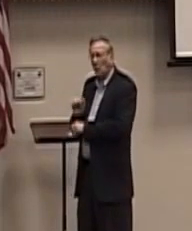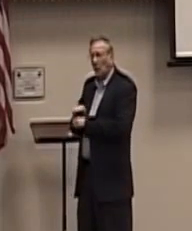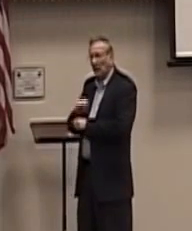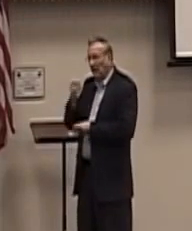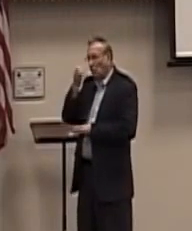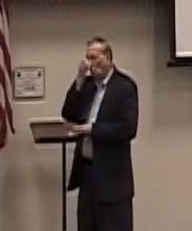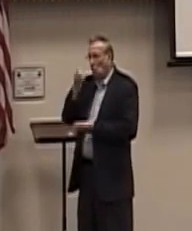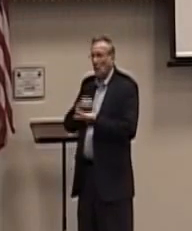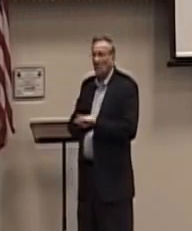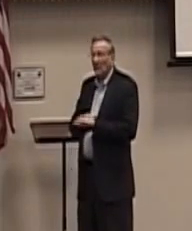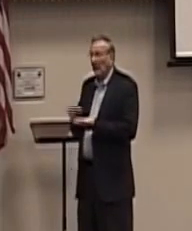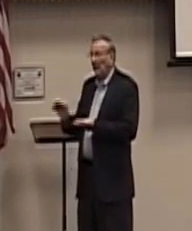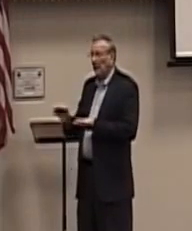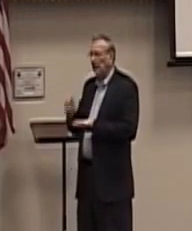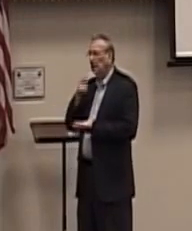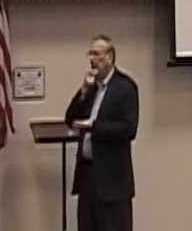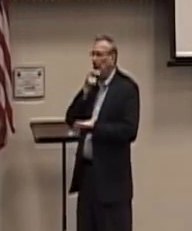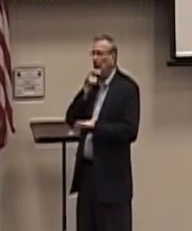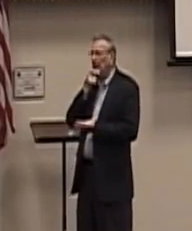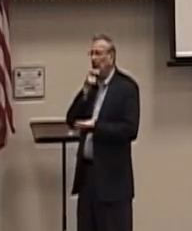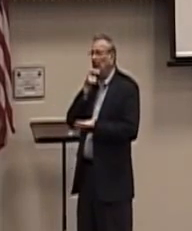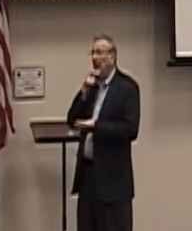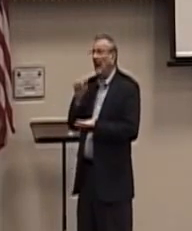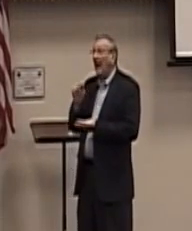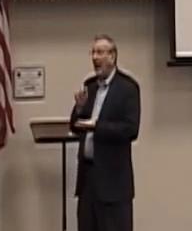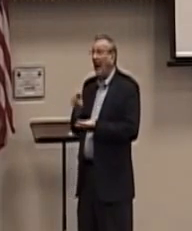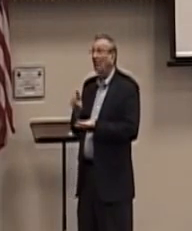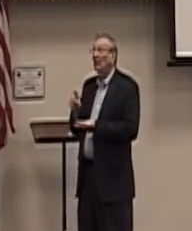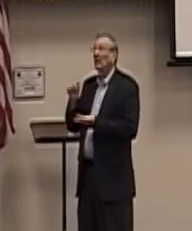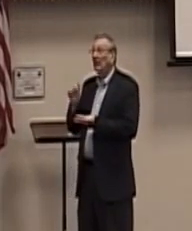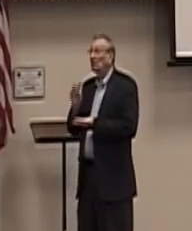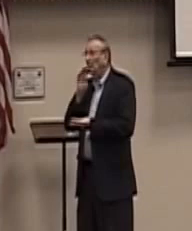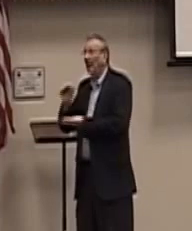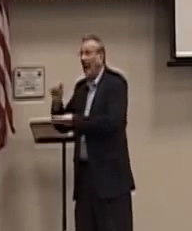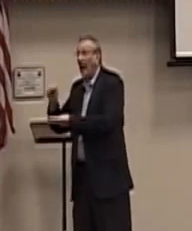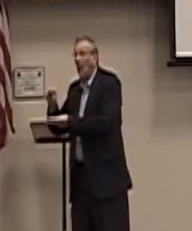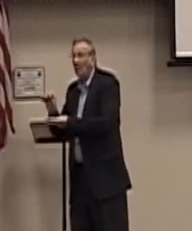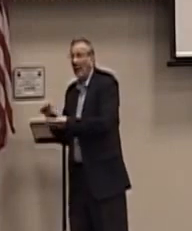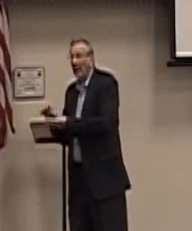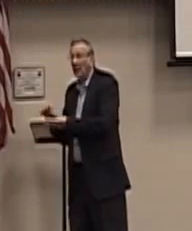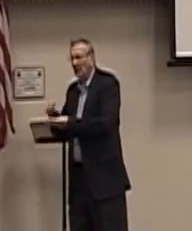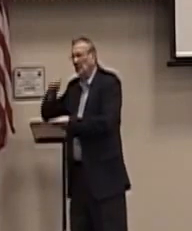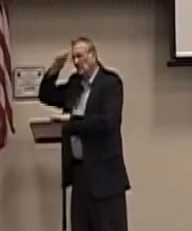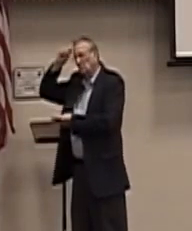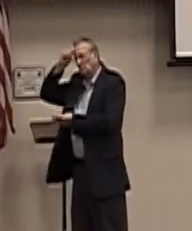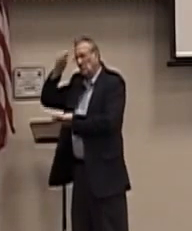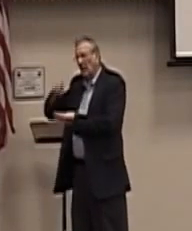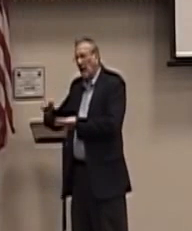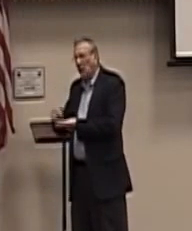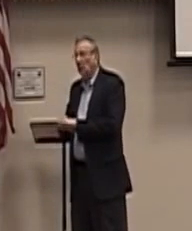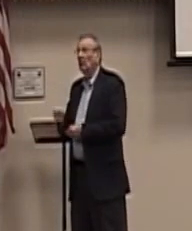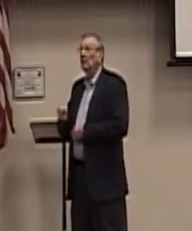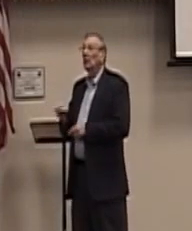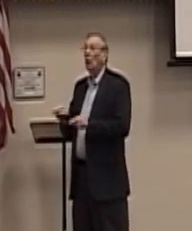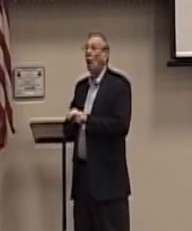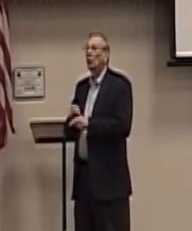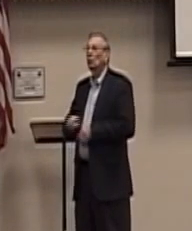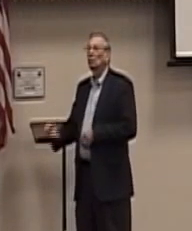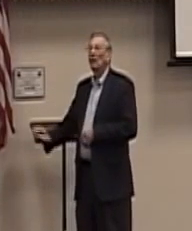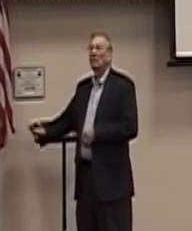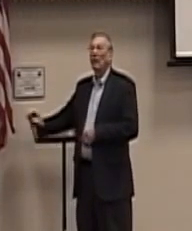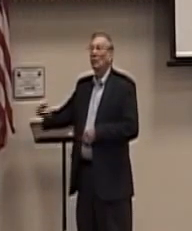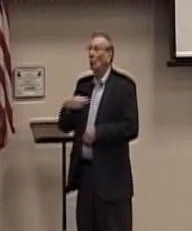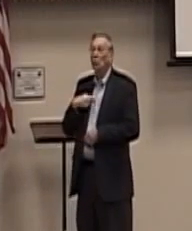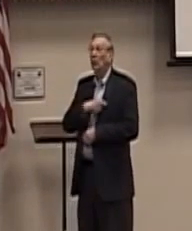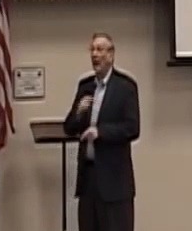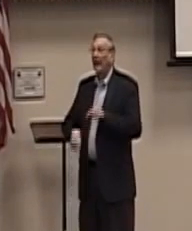Europe, and here's how that plays itself out. Alfred can speak Arabic. Of course, he's Egyptian. And Alfred can travel to places we